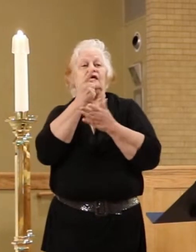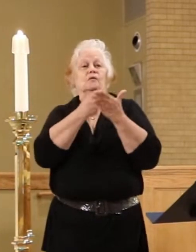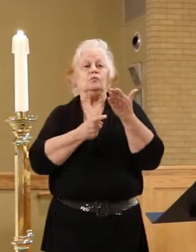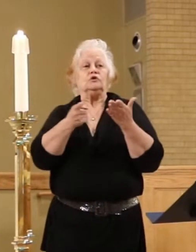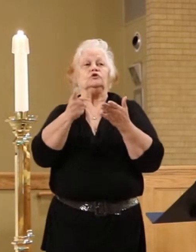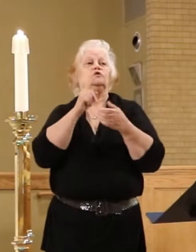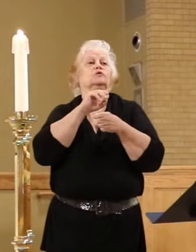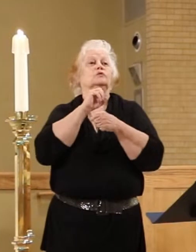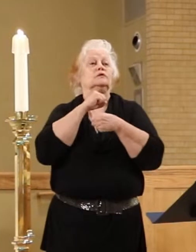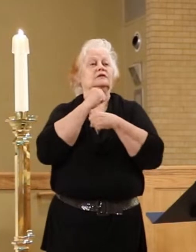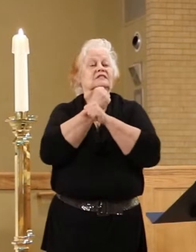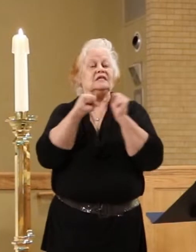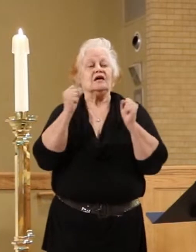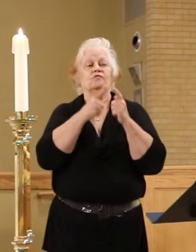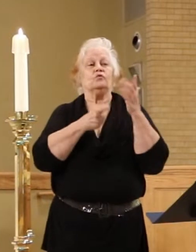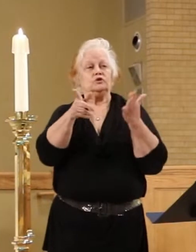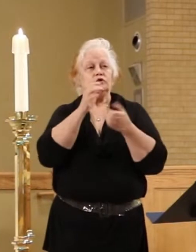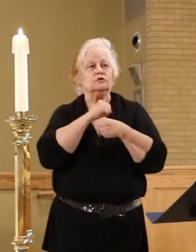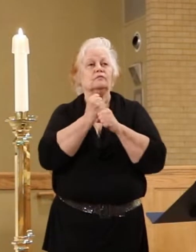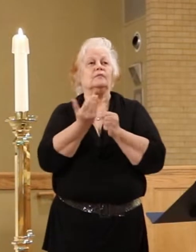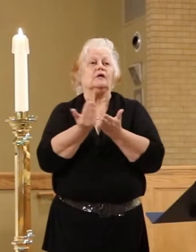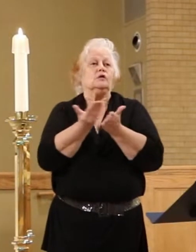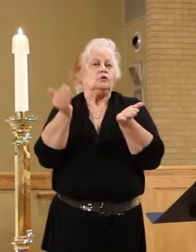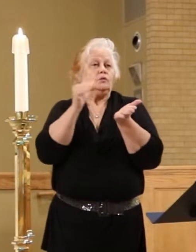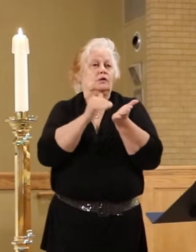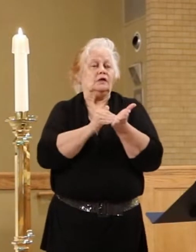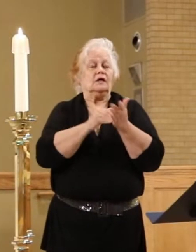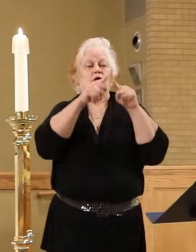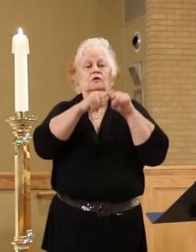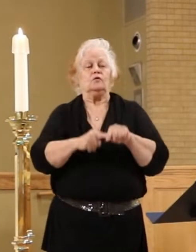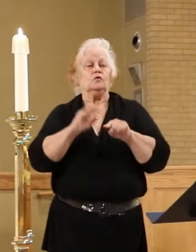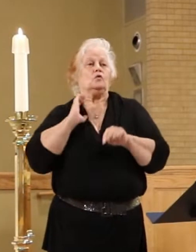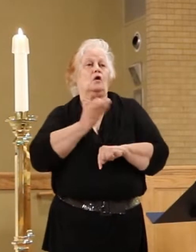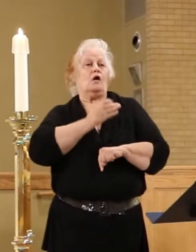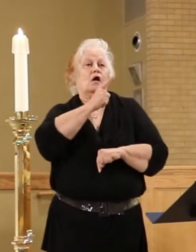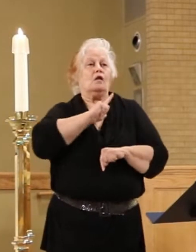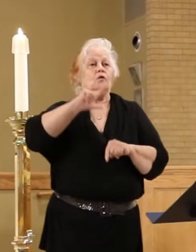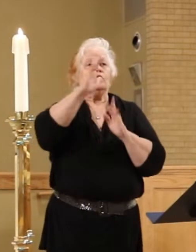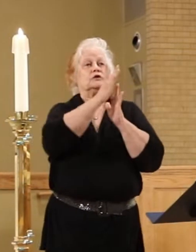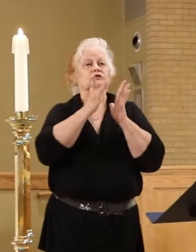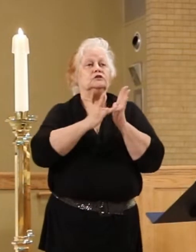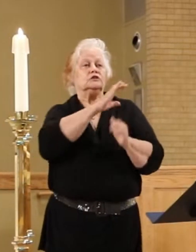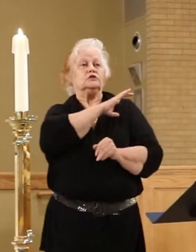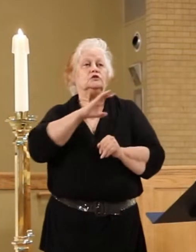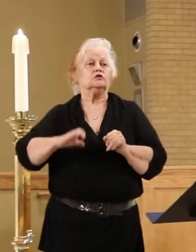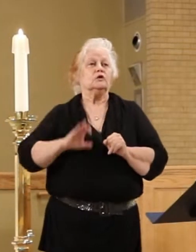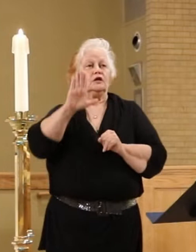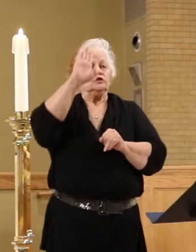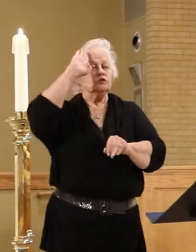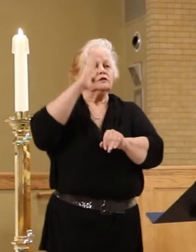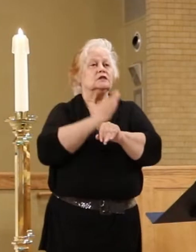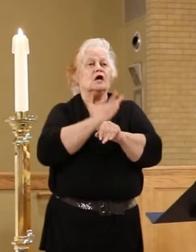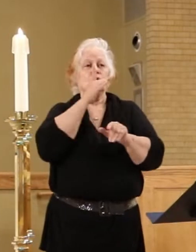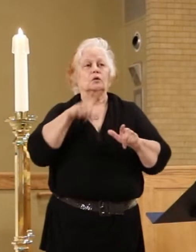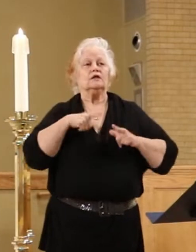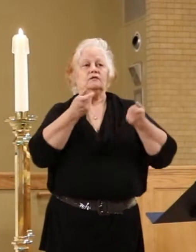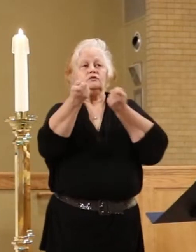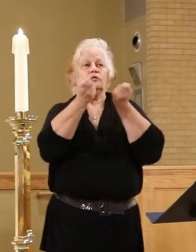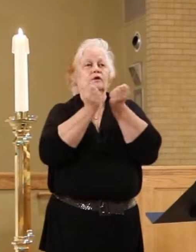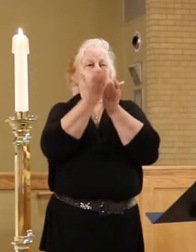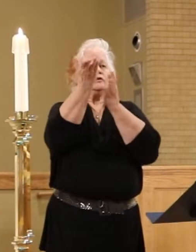restored. Through our Lord Jesus Christ, your Son, who lives and reigns with you in the unity of the Holy